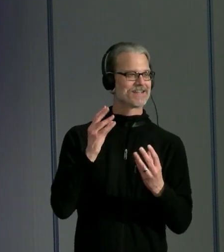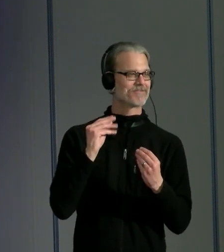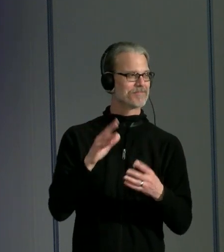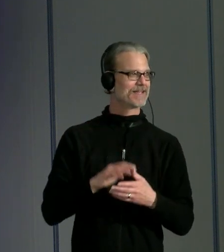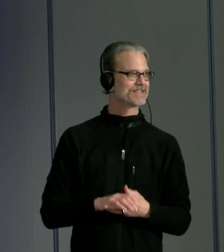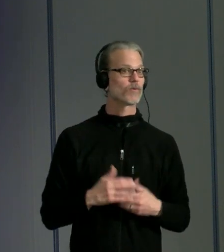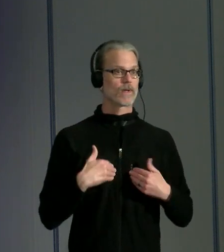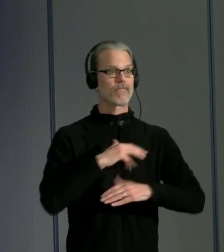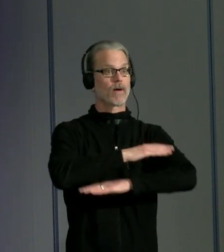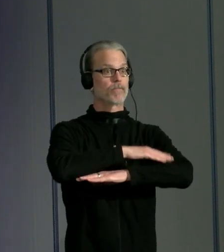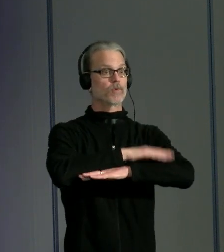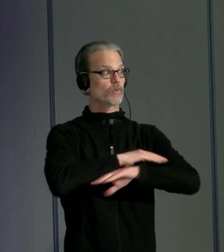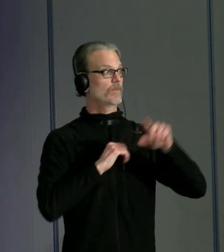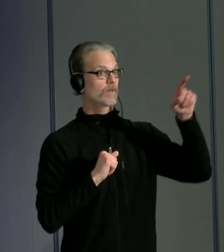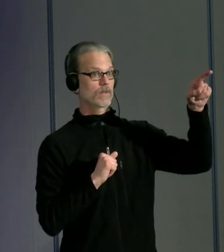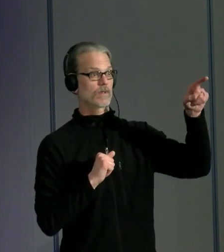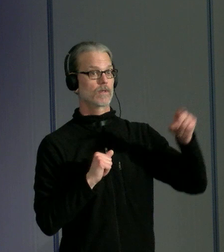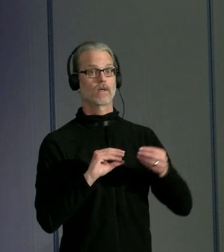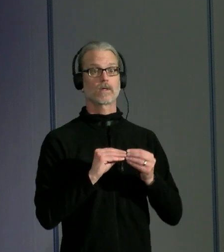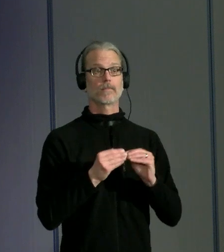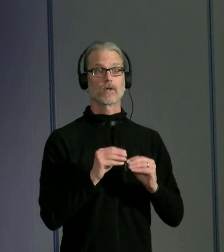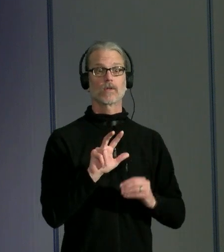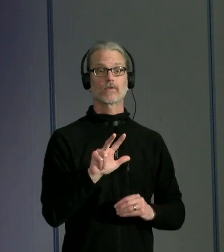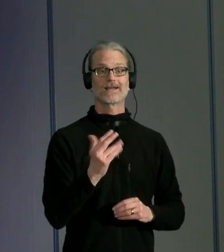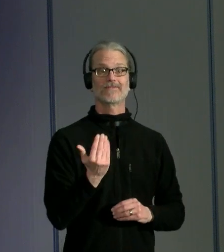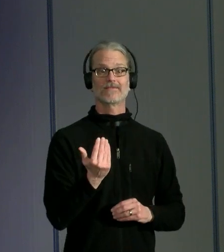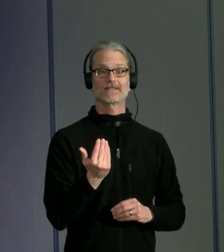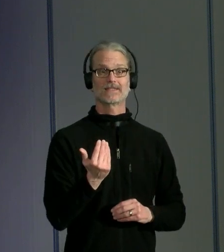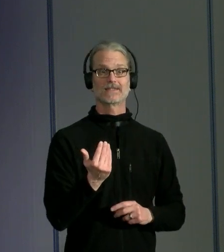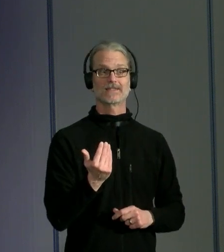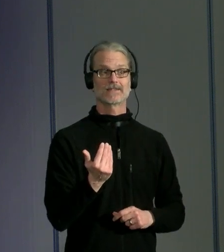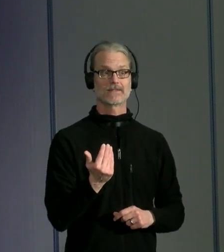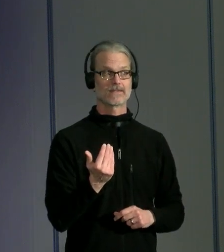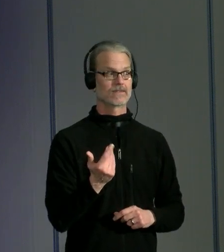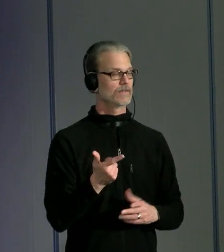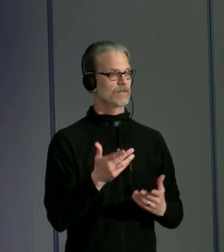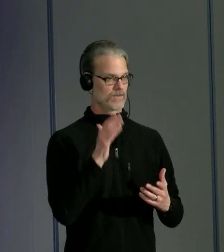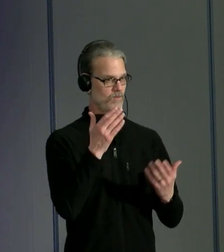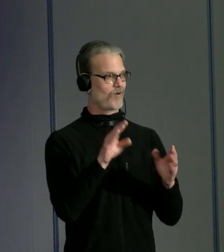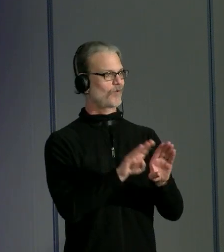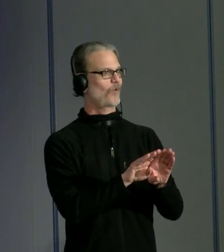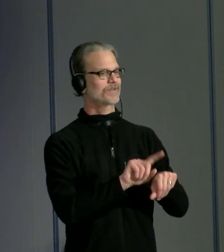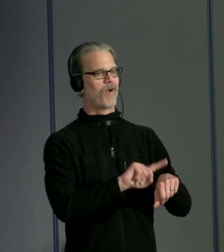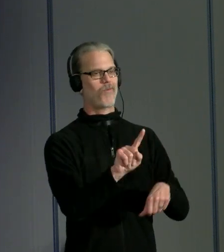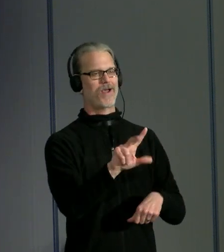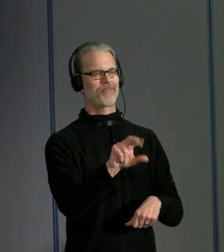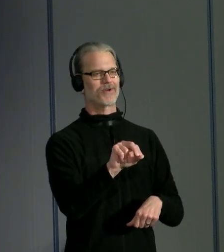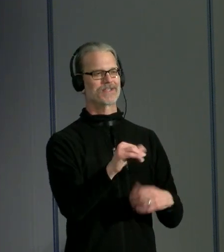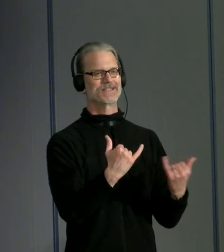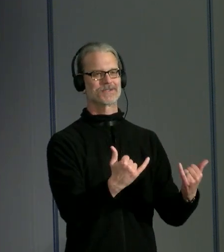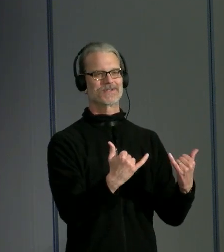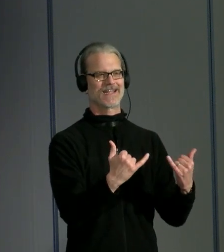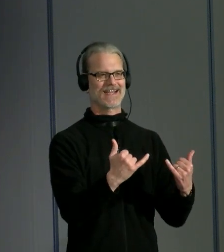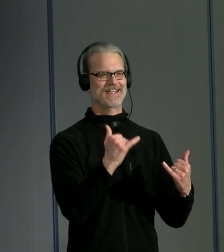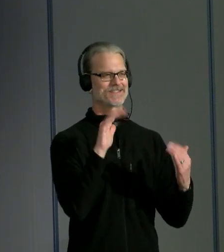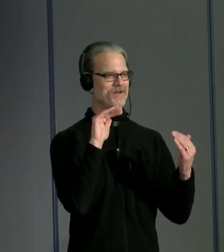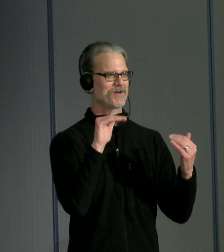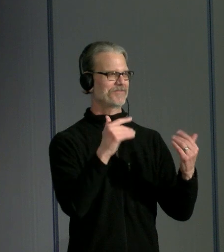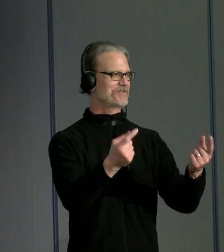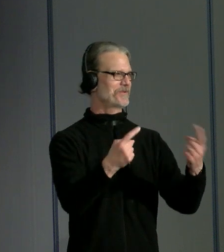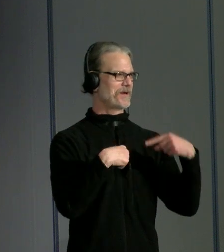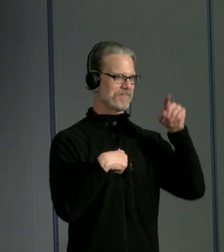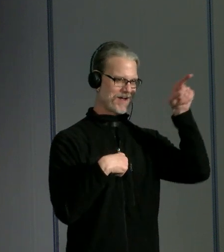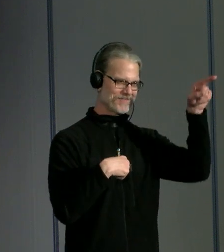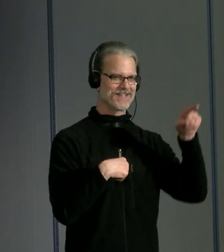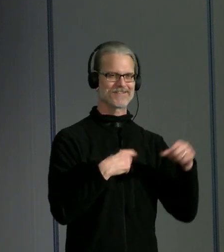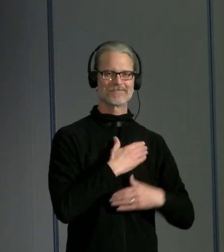do have a booth in the exhibit hall. We're at number 315, and we're there until 1:30 today. So I hope you all stop by, and I appreciate you coming